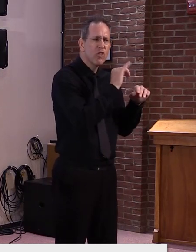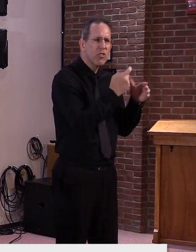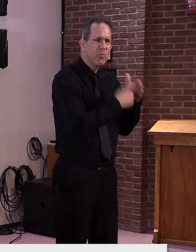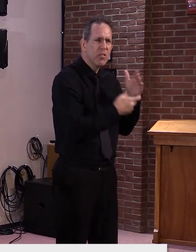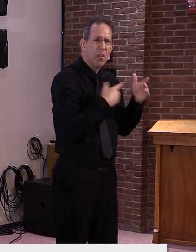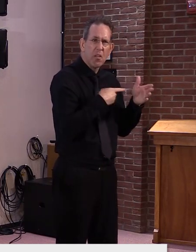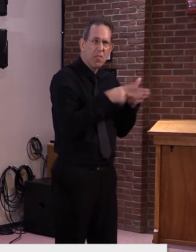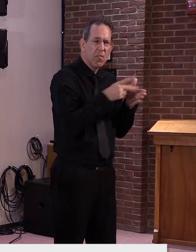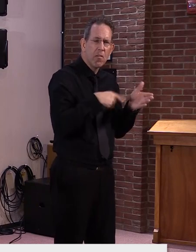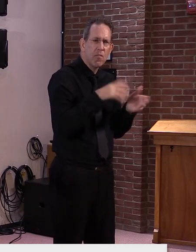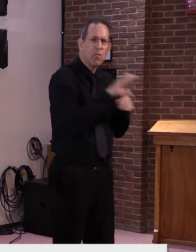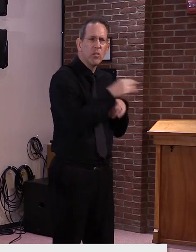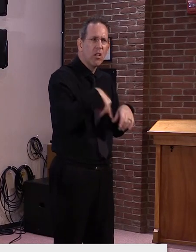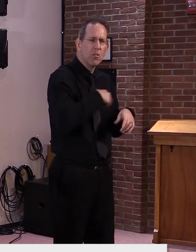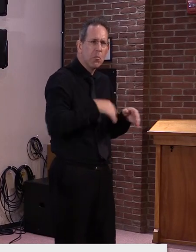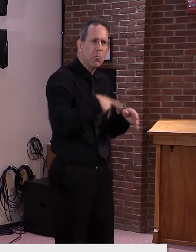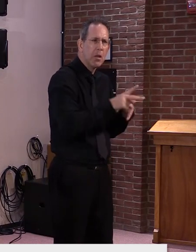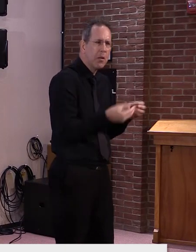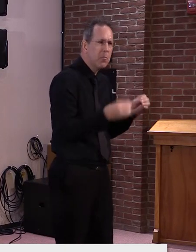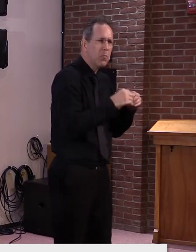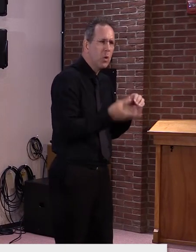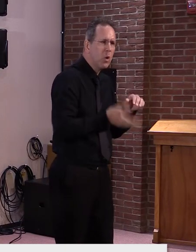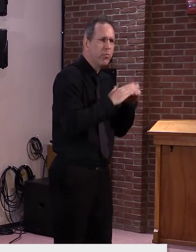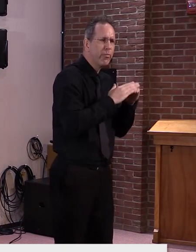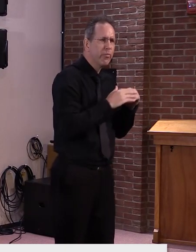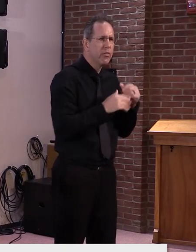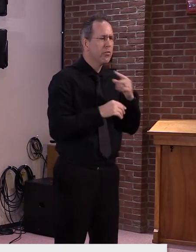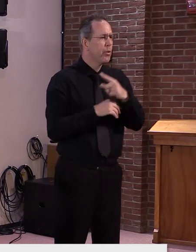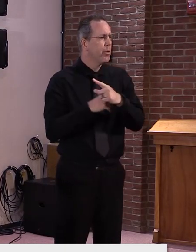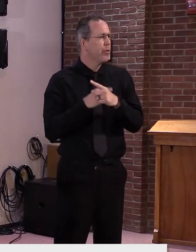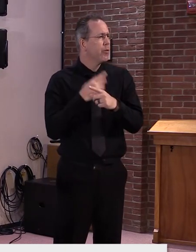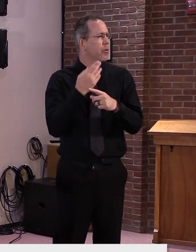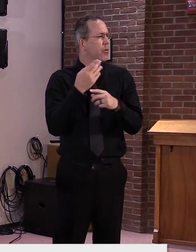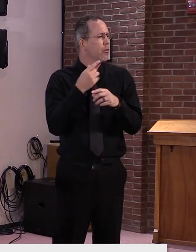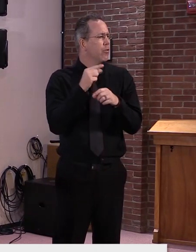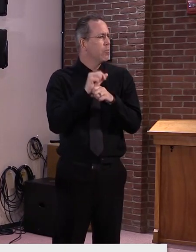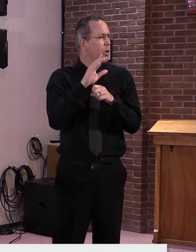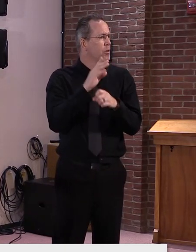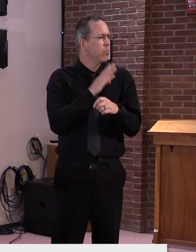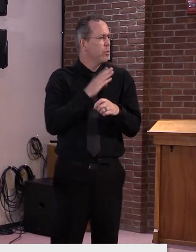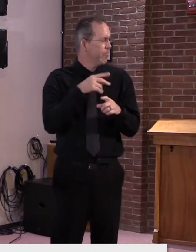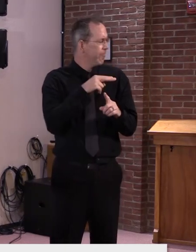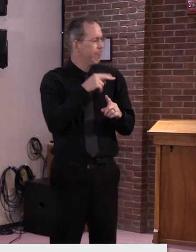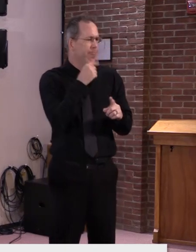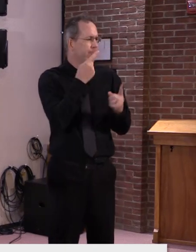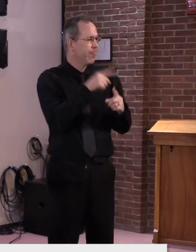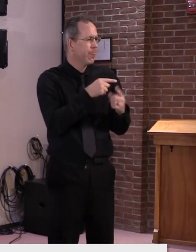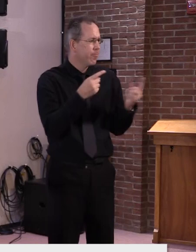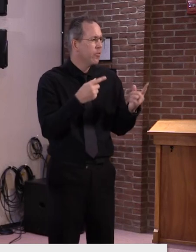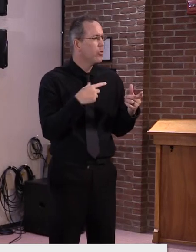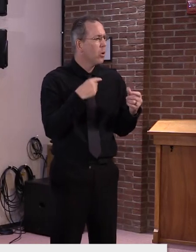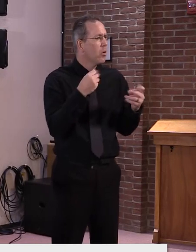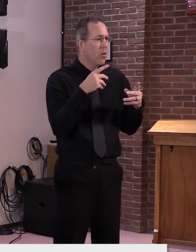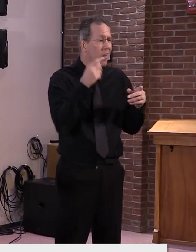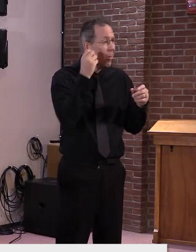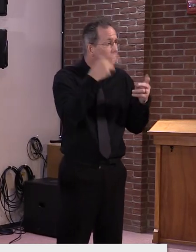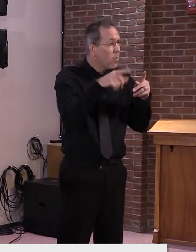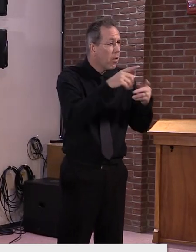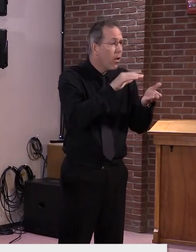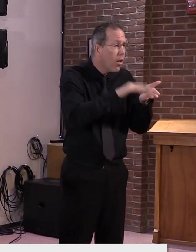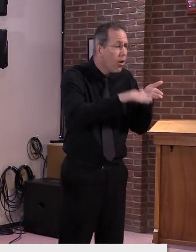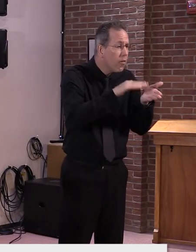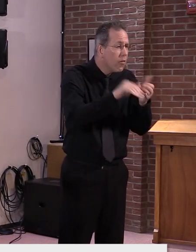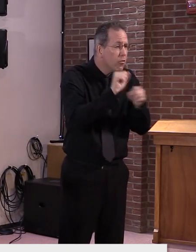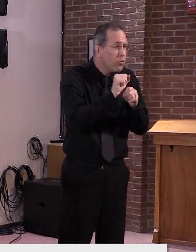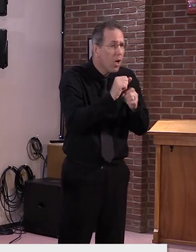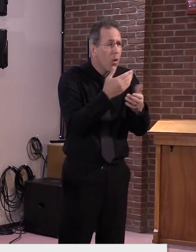now, with the amount of Vermonters who have been laid off or without a job, and those who